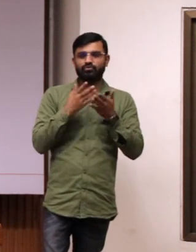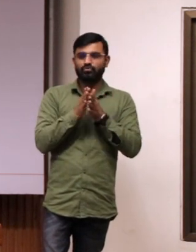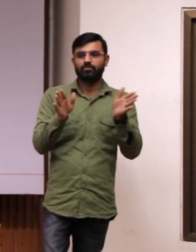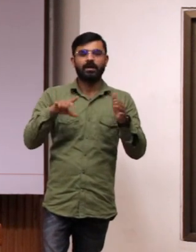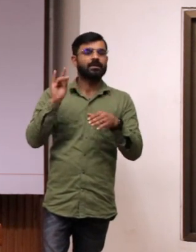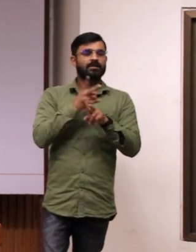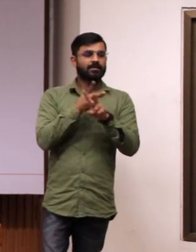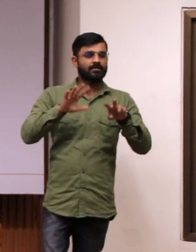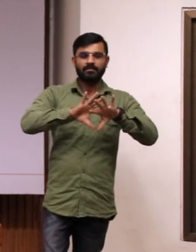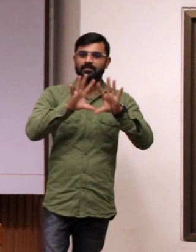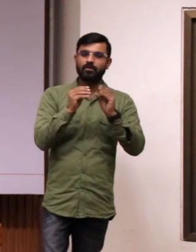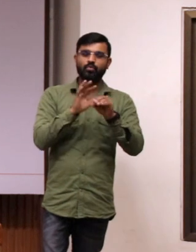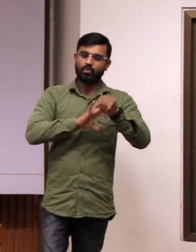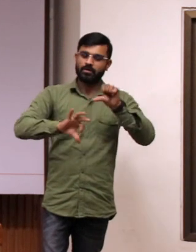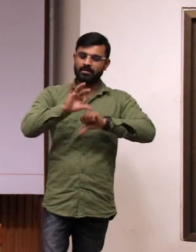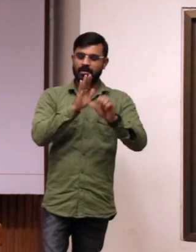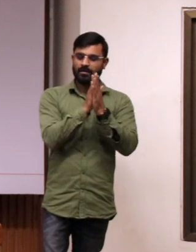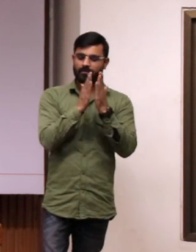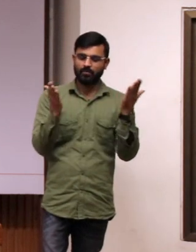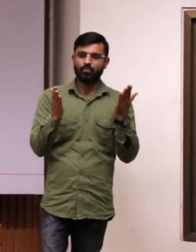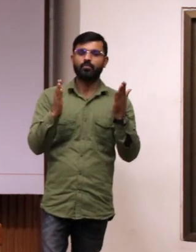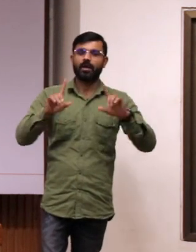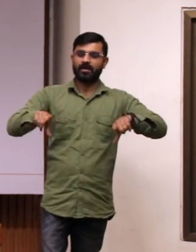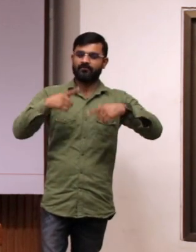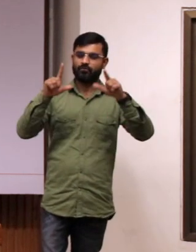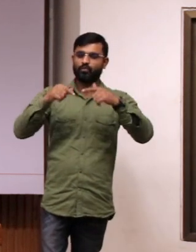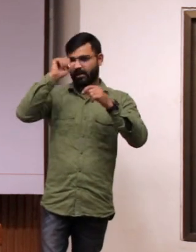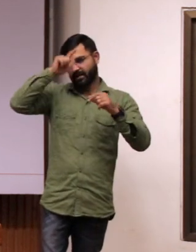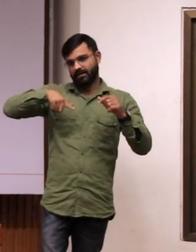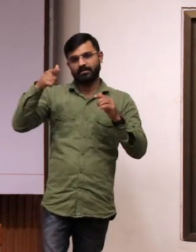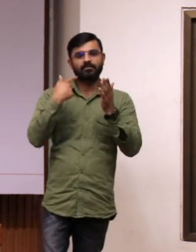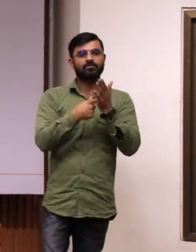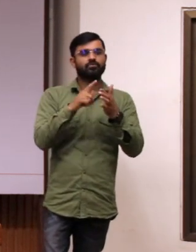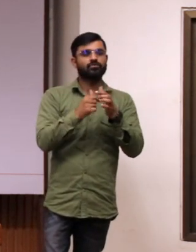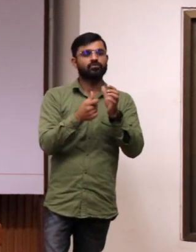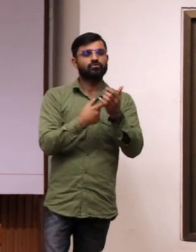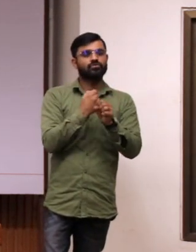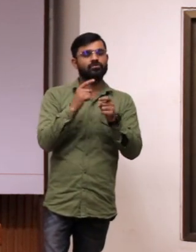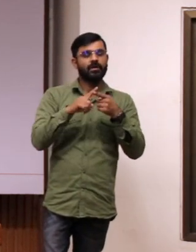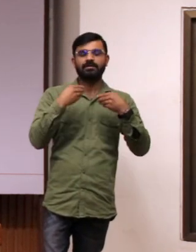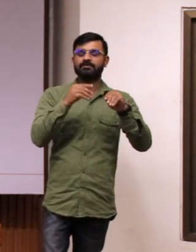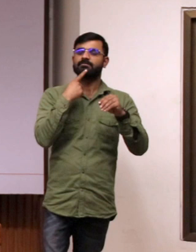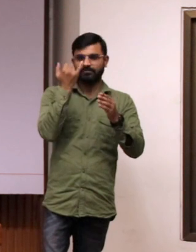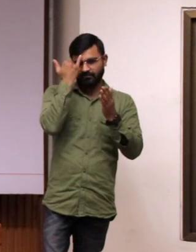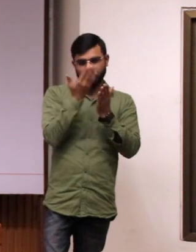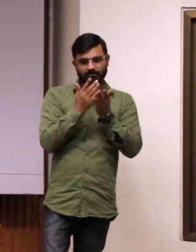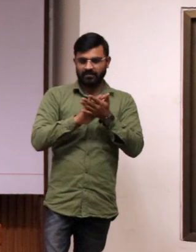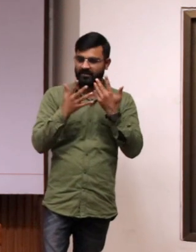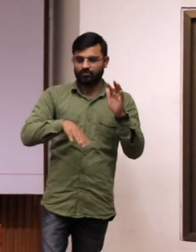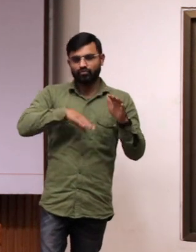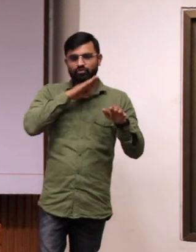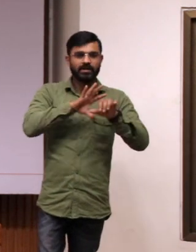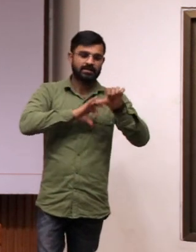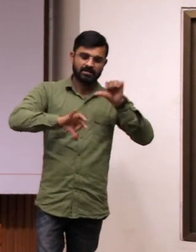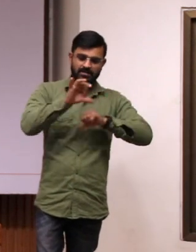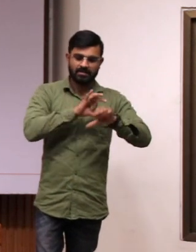Tiger, the first scientific book on wildlife biology in India. George Shaler suggested that now we have done enough